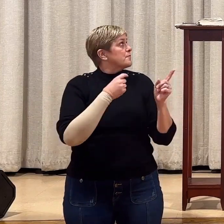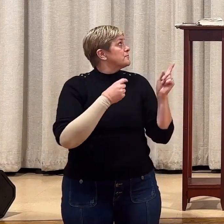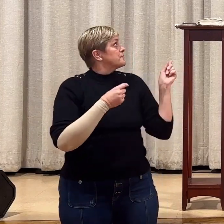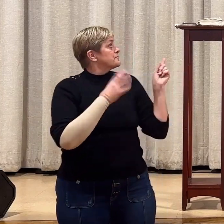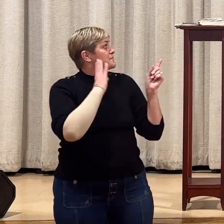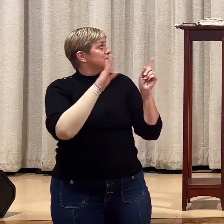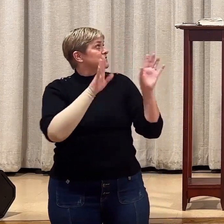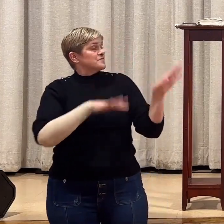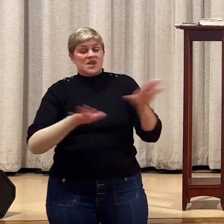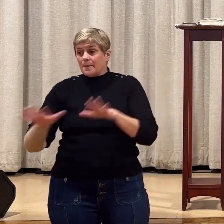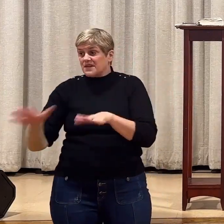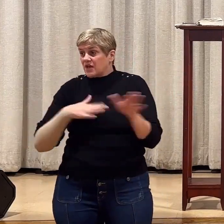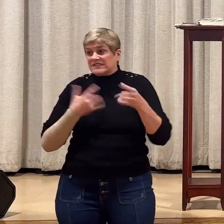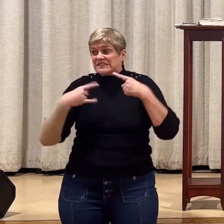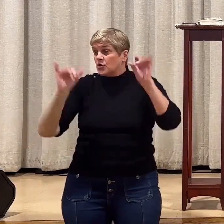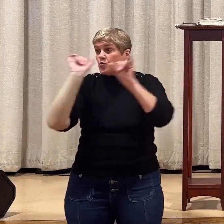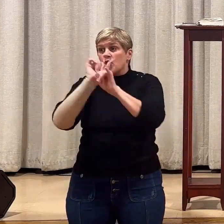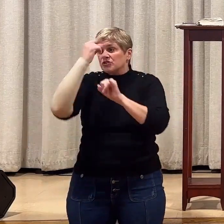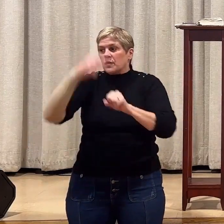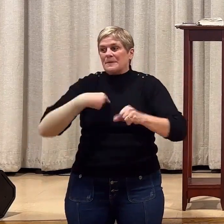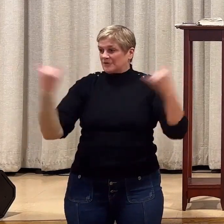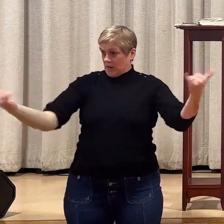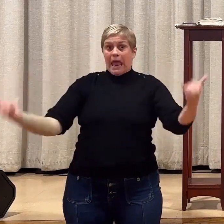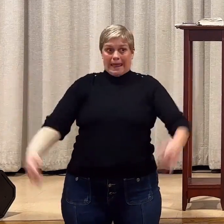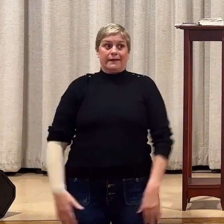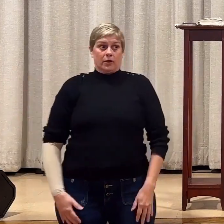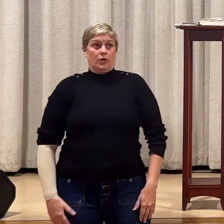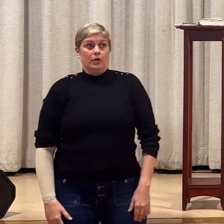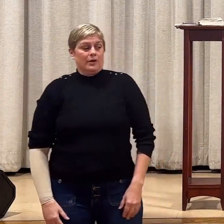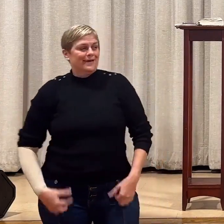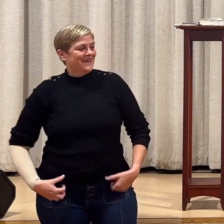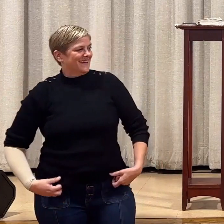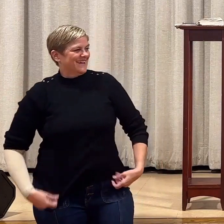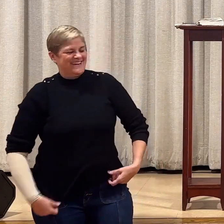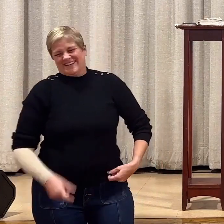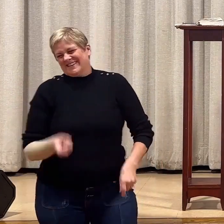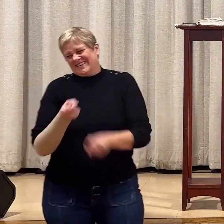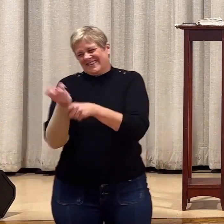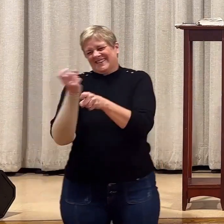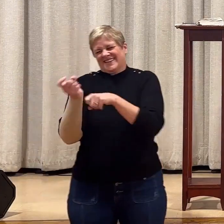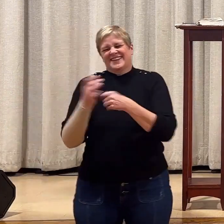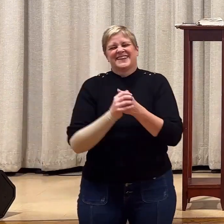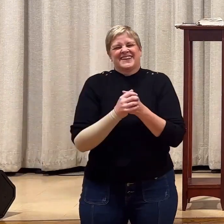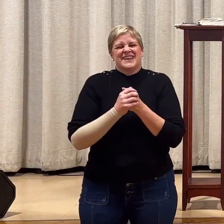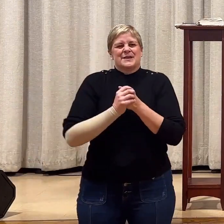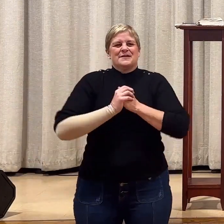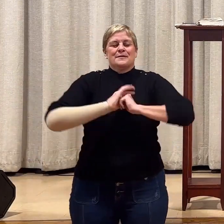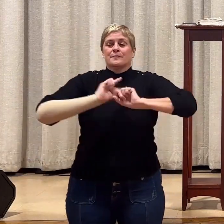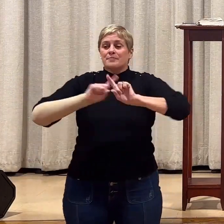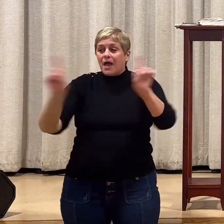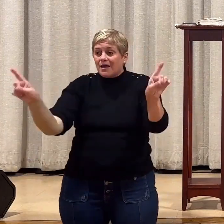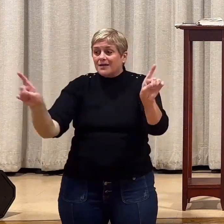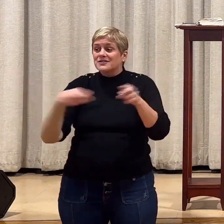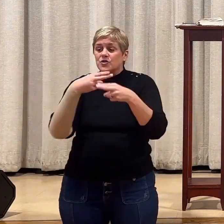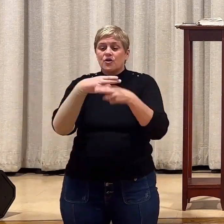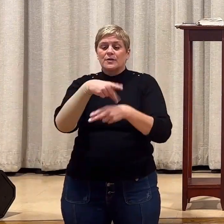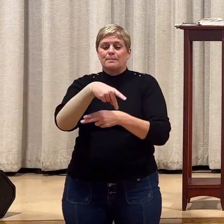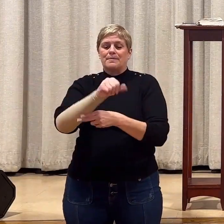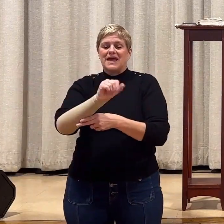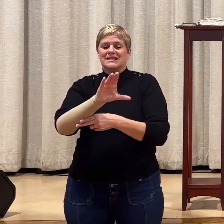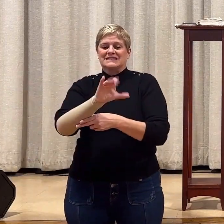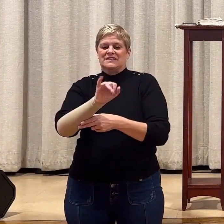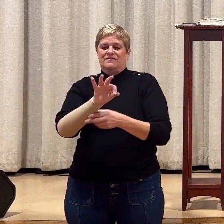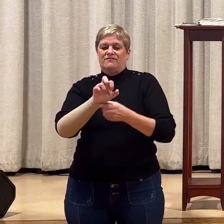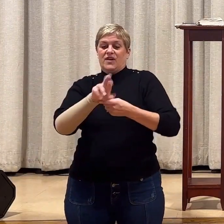down, right? And it still works for me today. I'm just kidding. But you know what? It's called a pacifier for a